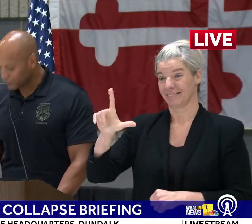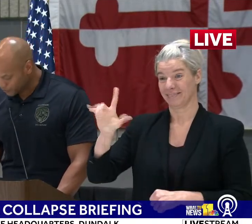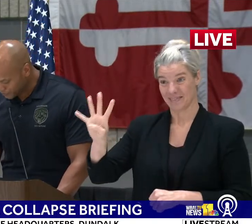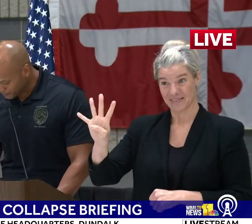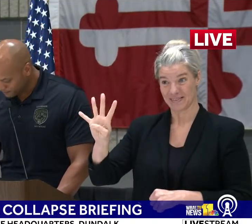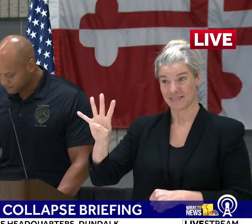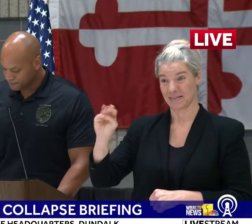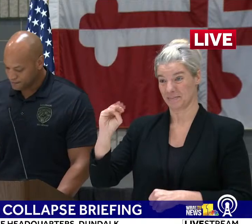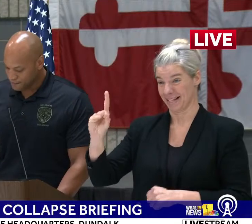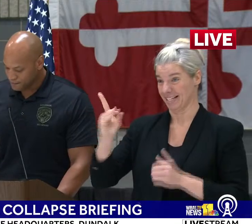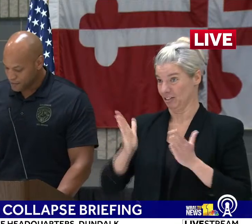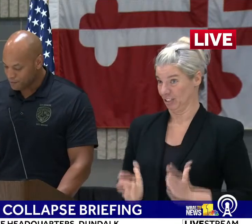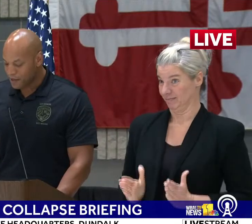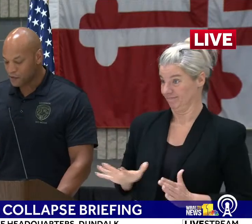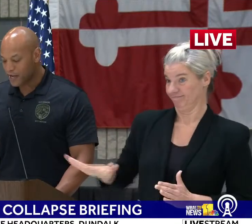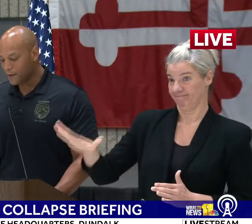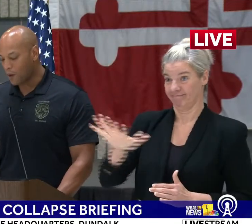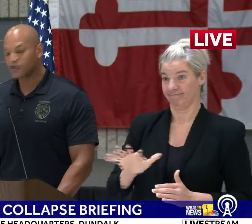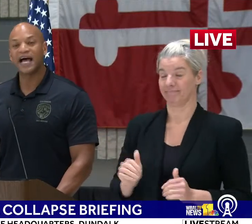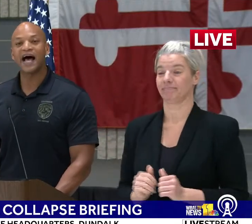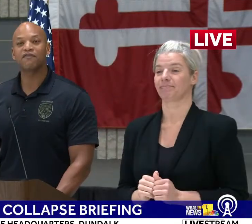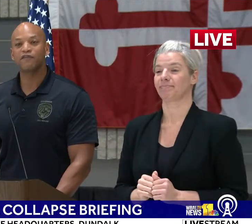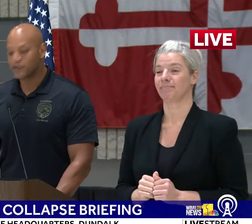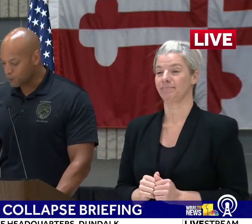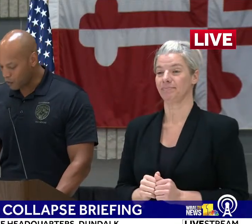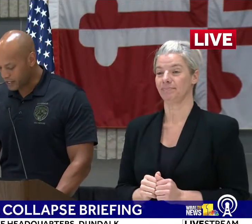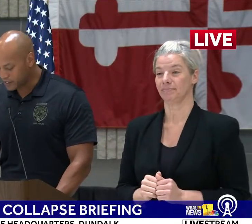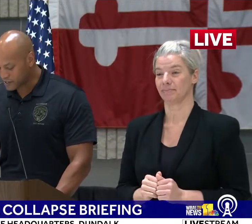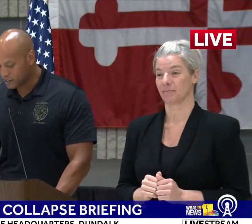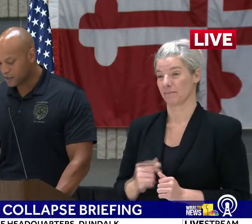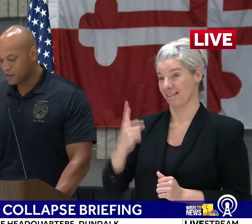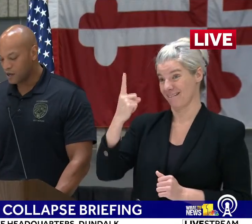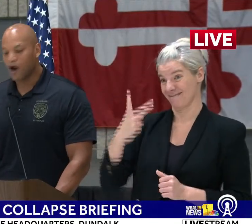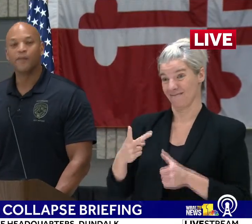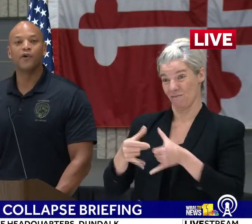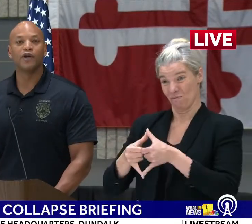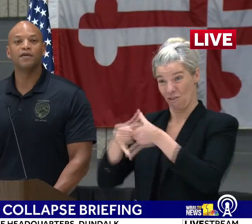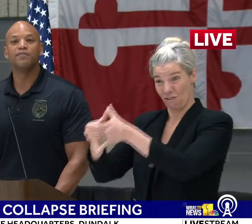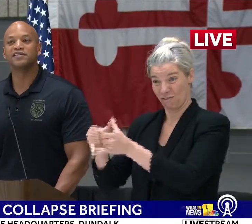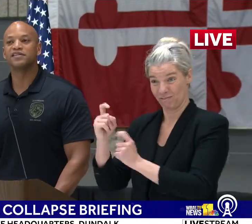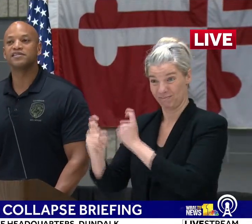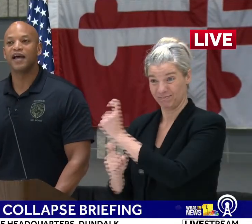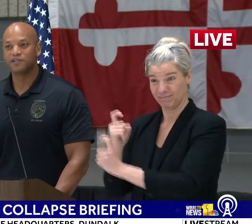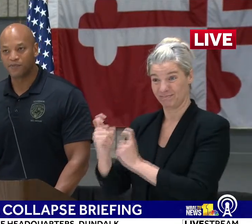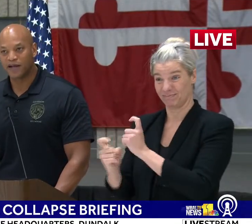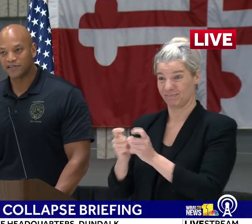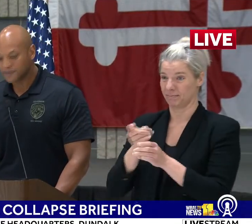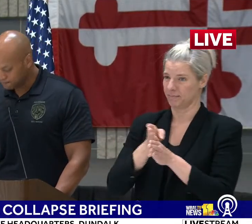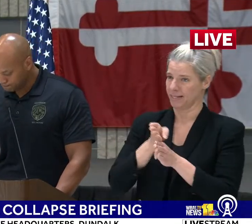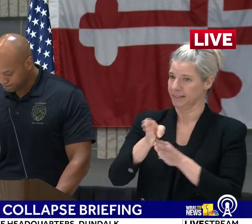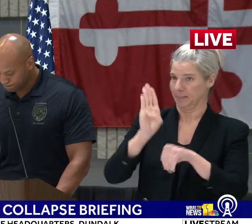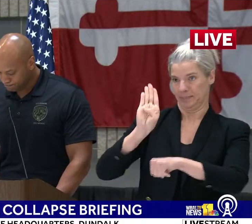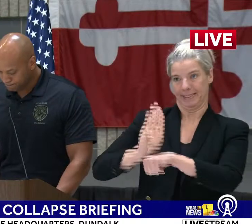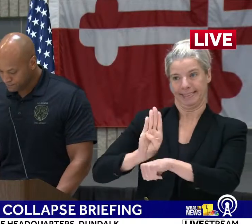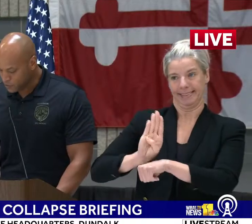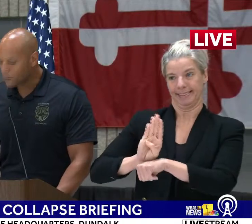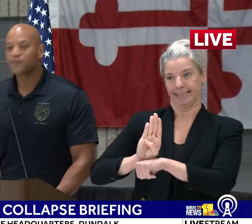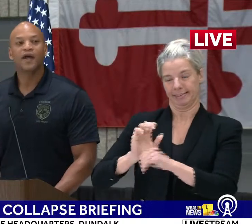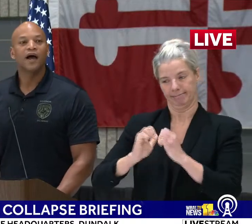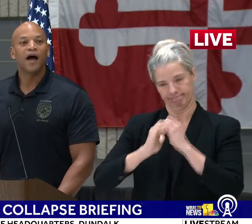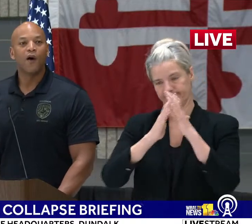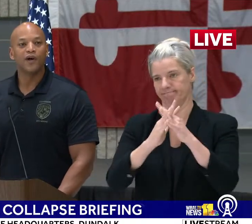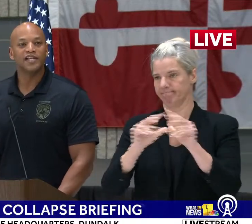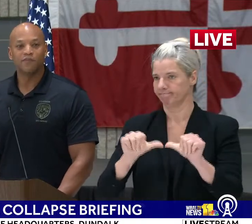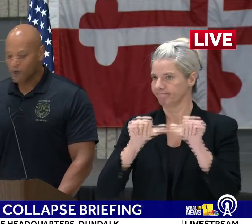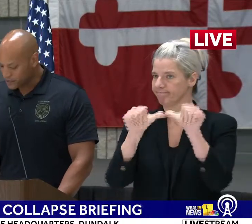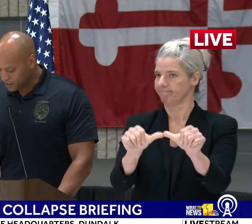824 Marylanders. And by the way, almost half of the awardees are minority business enterprises.